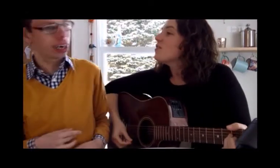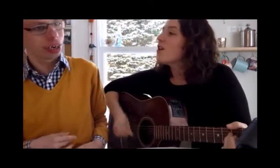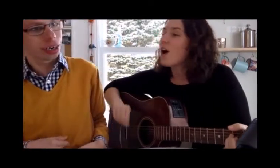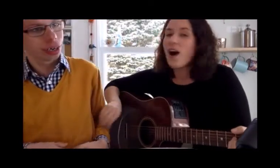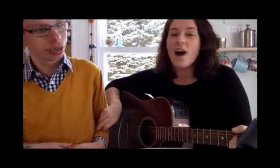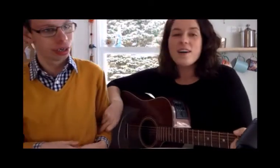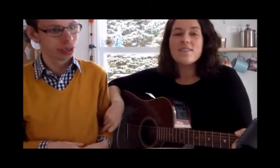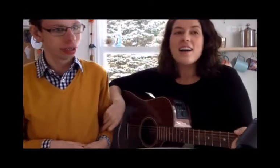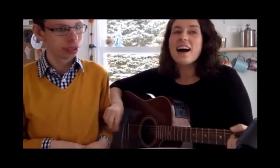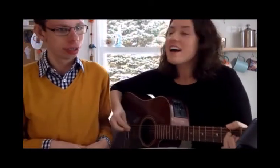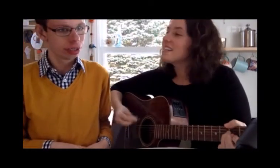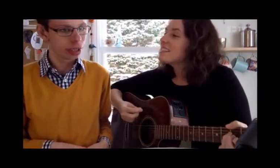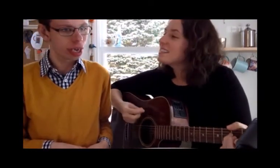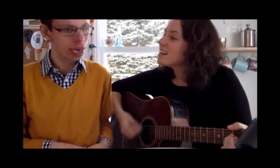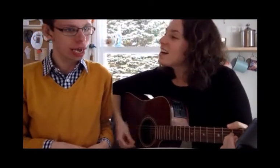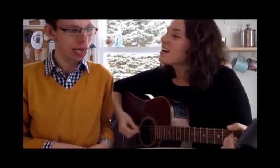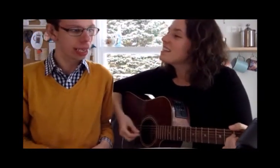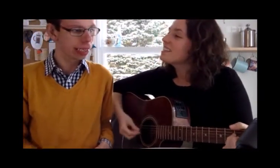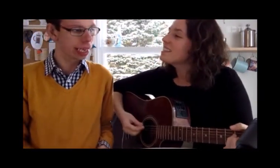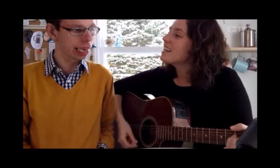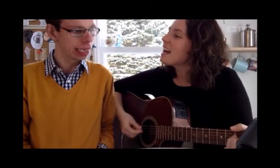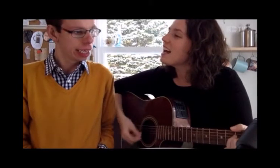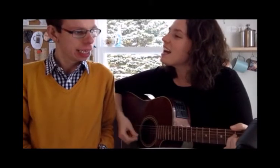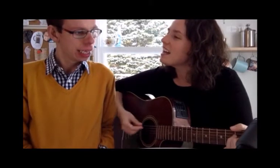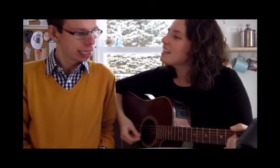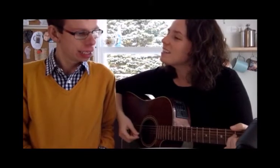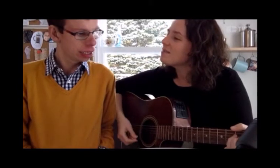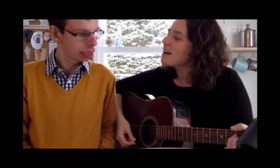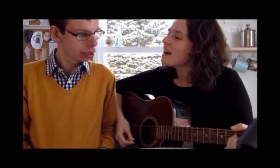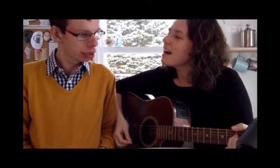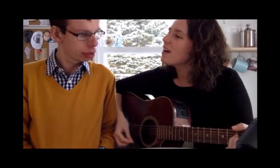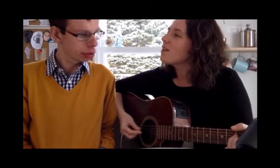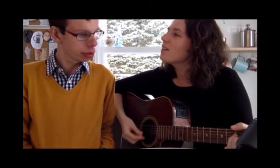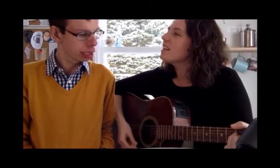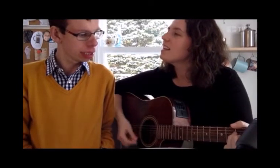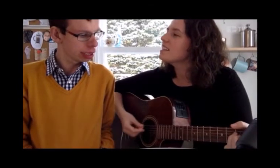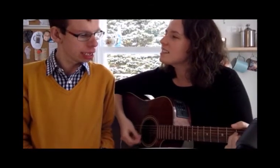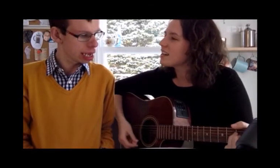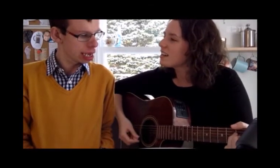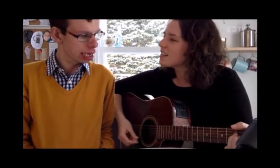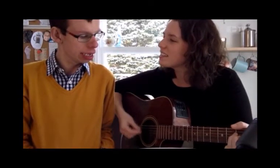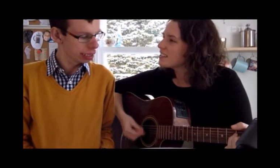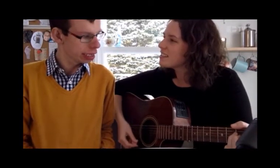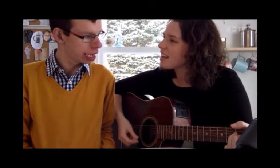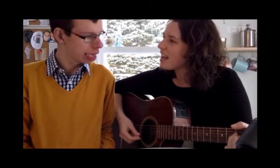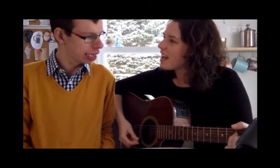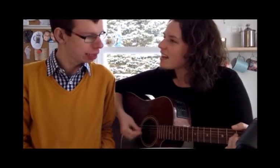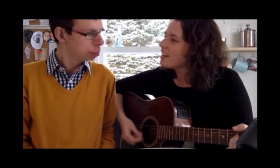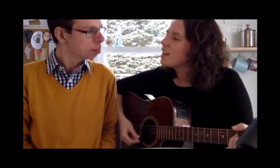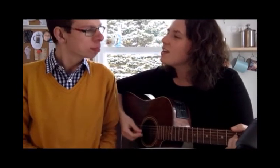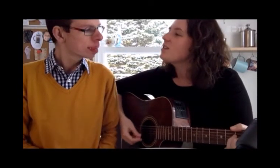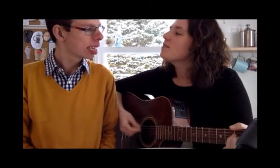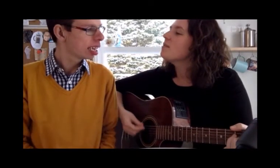go! Are my sunshine, my only sunshine. You